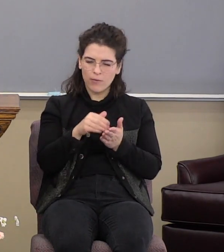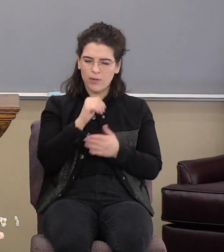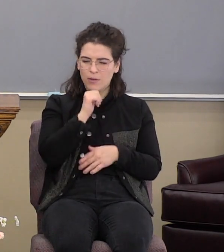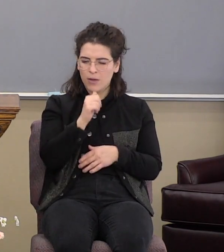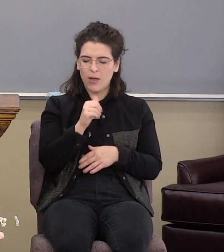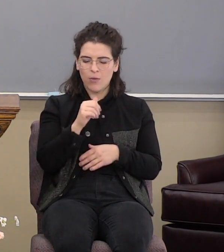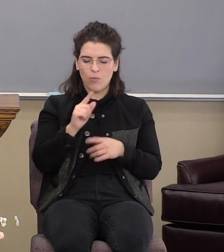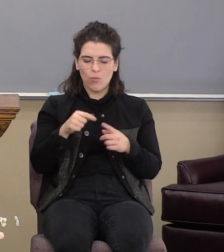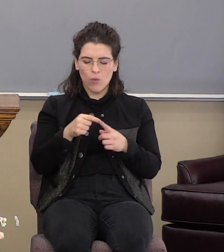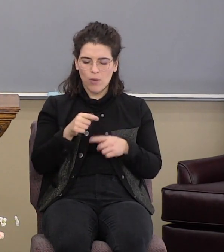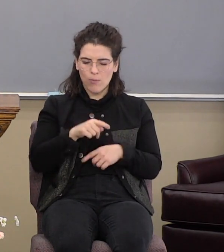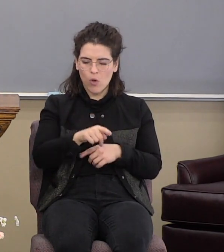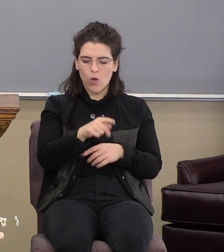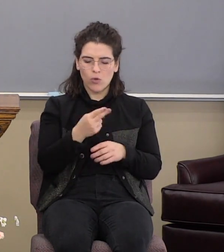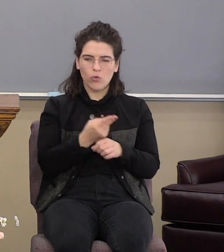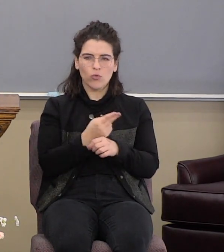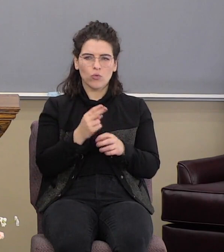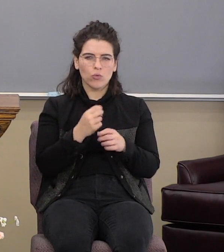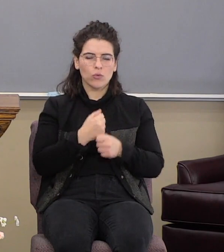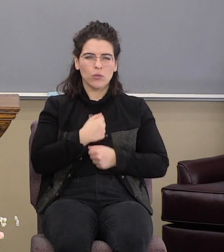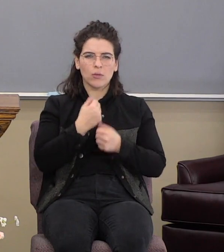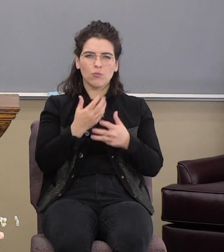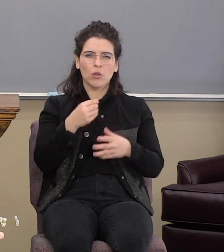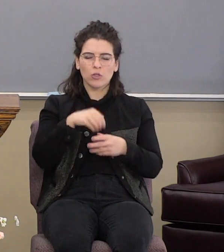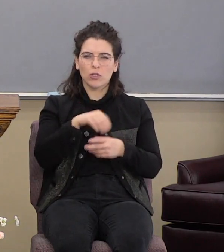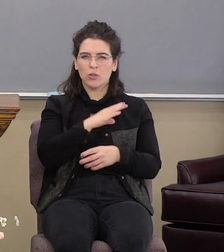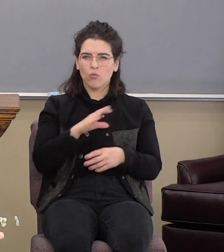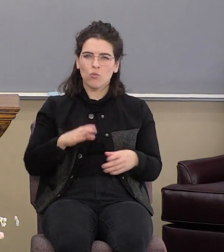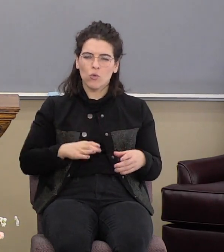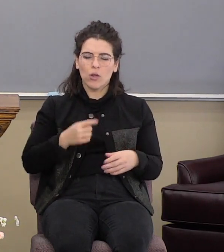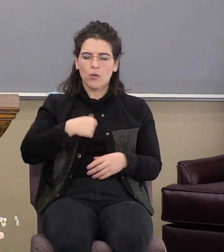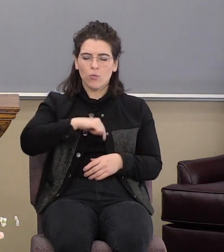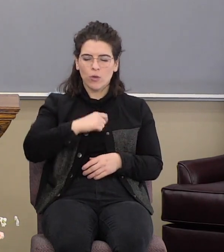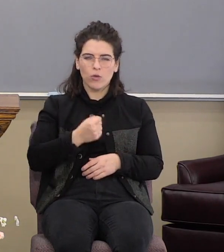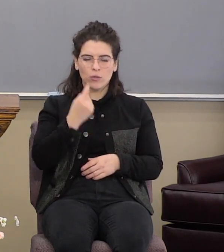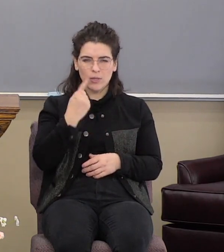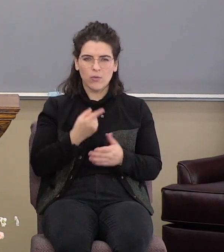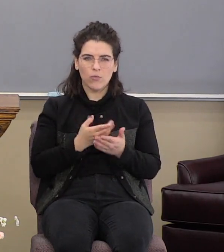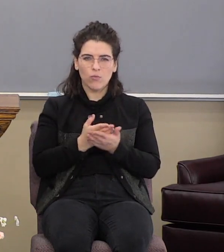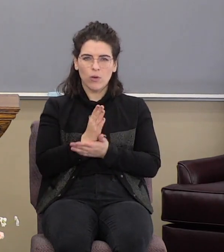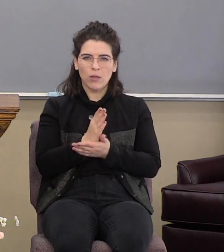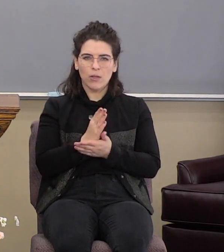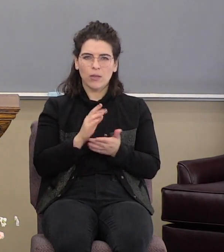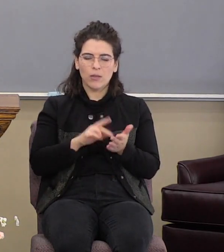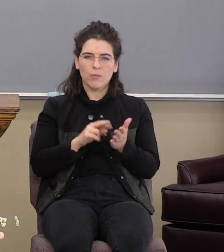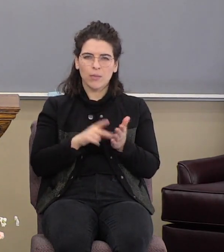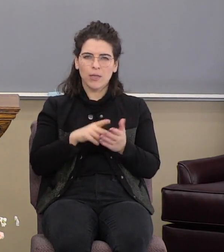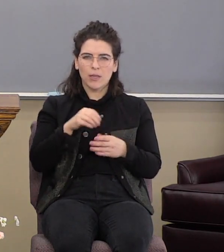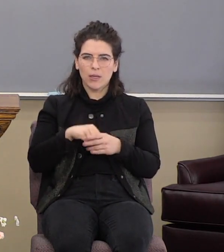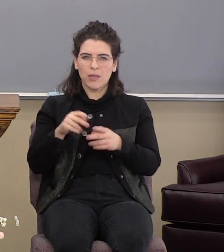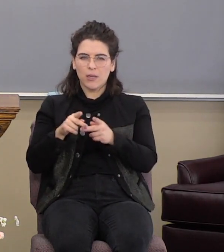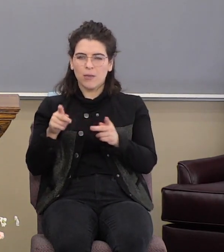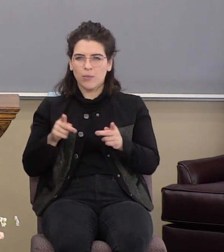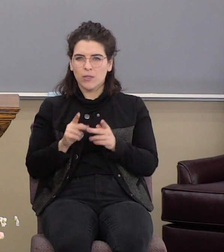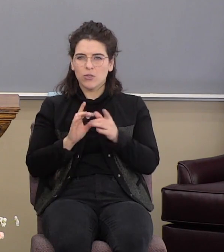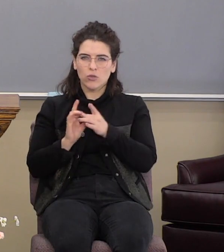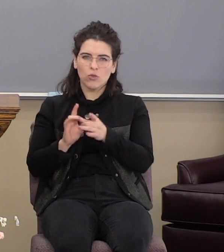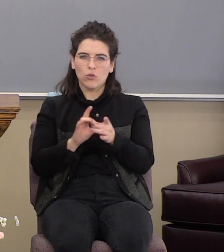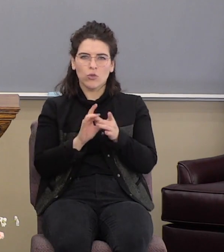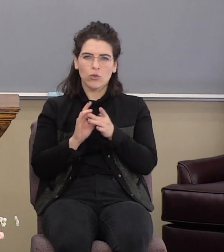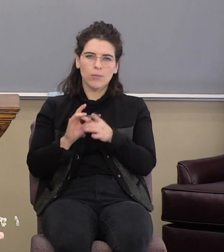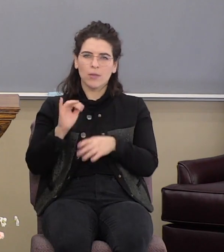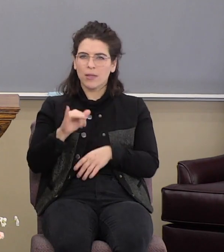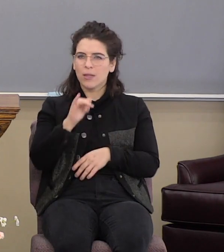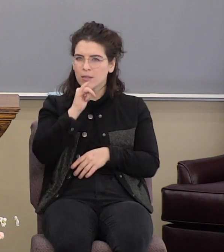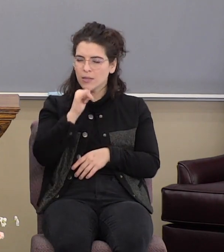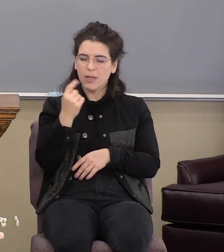in Christ, we understand that rightly to mean in a positional union, okay? But that isn't